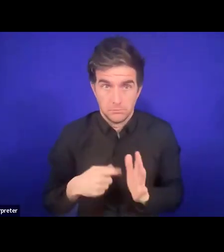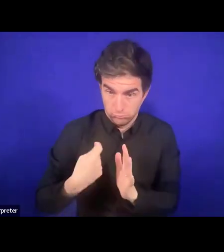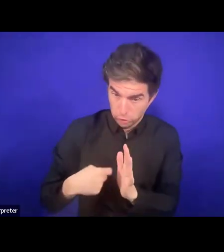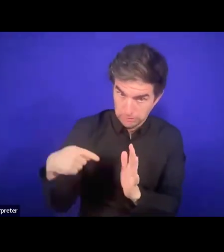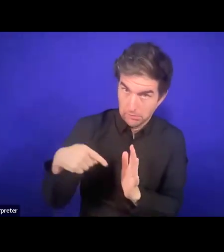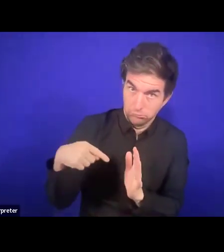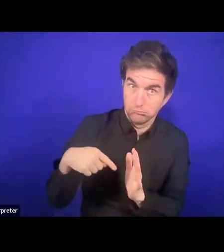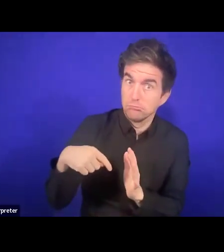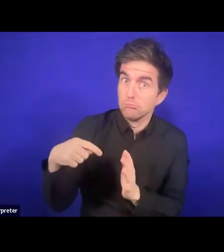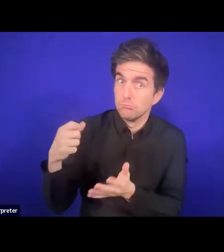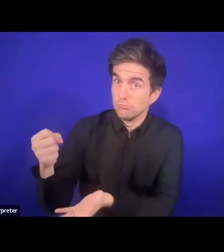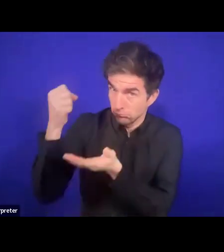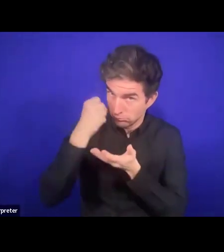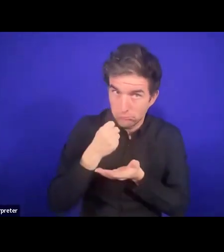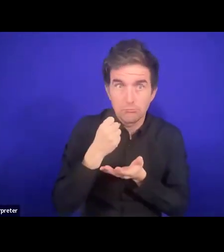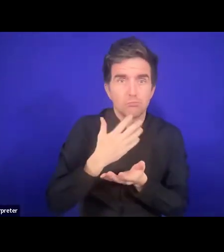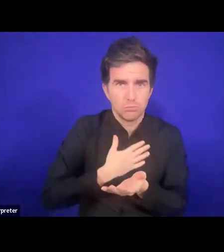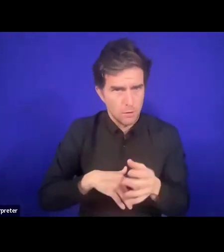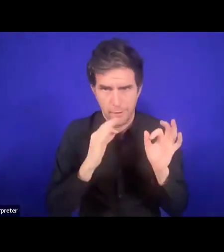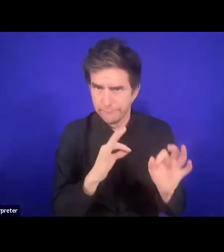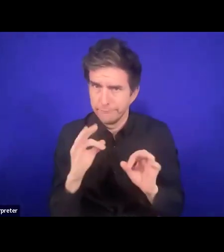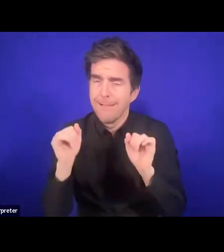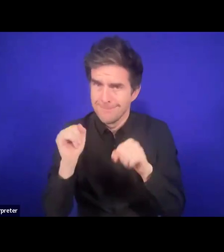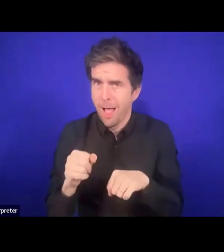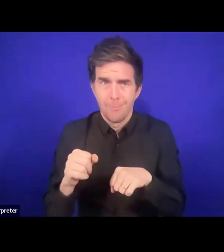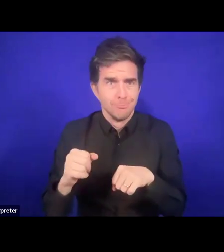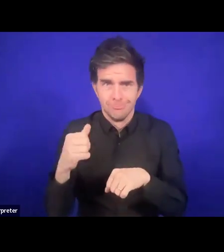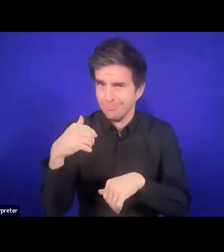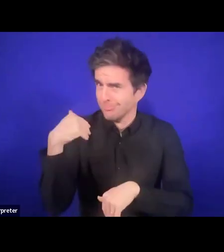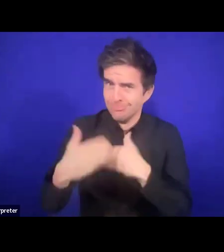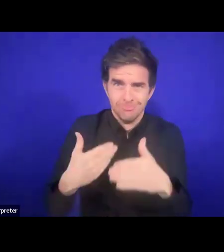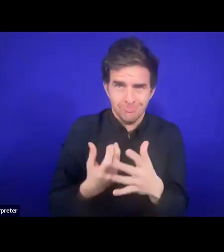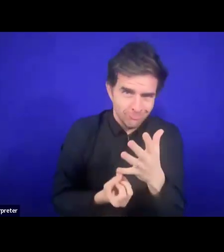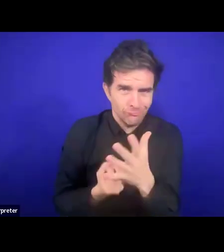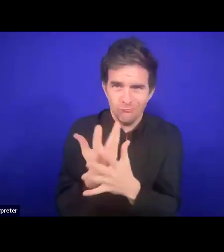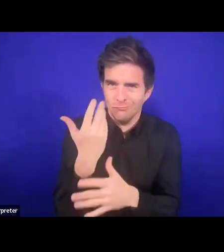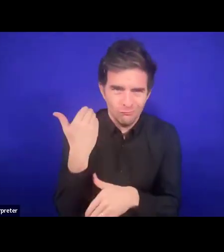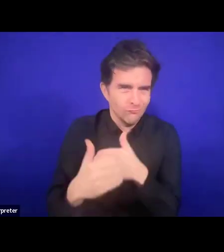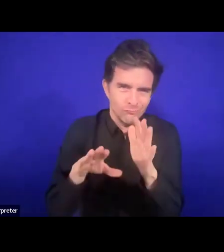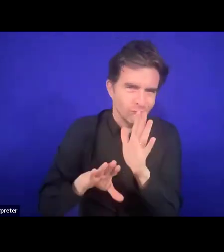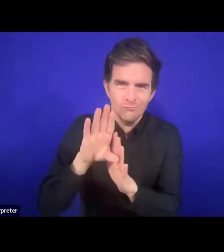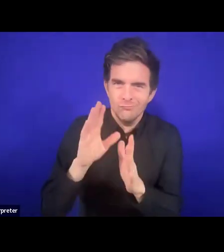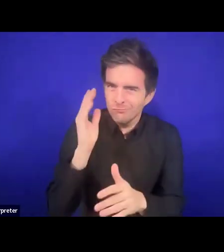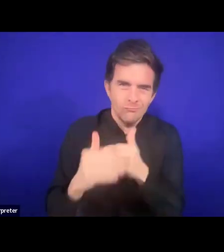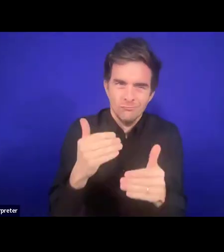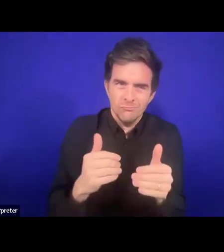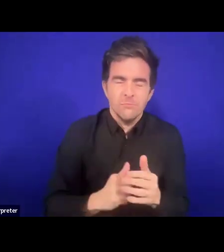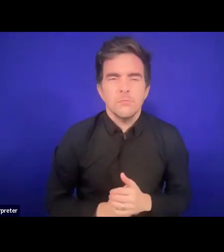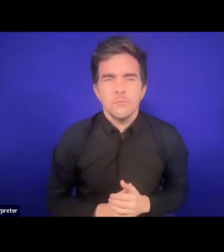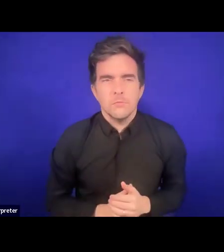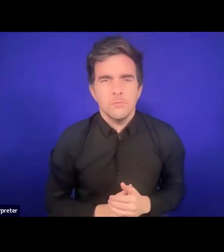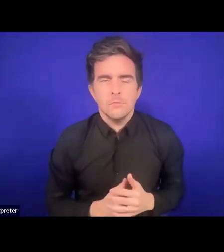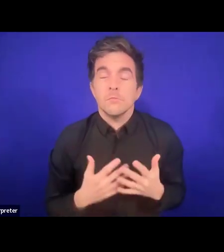So integrating climate adaptation in this case is opportunity for as a